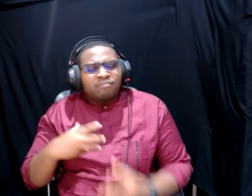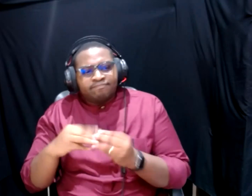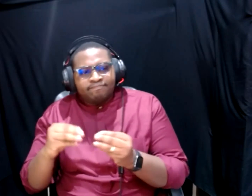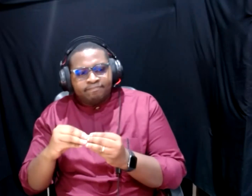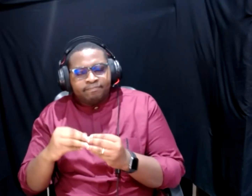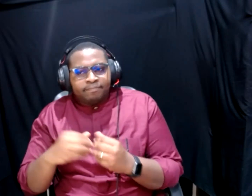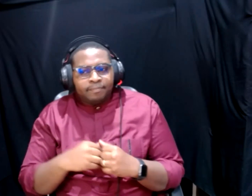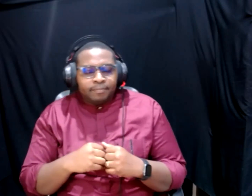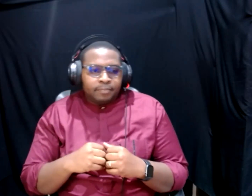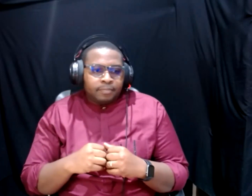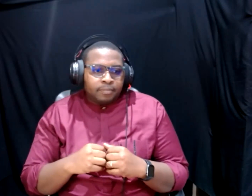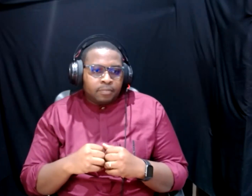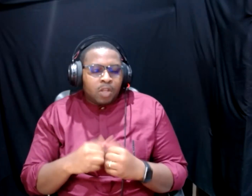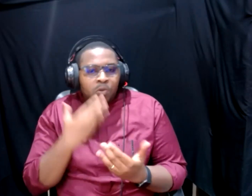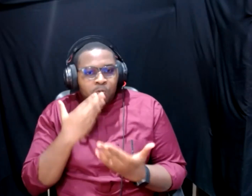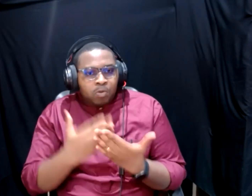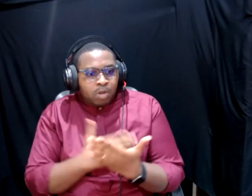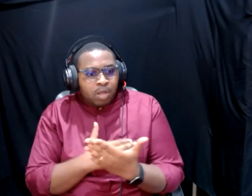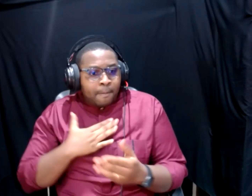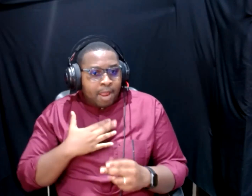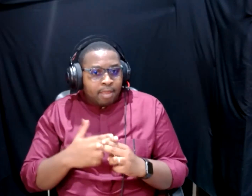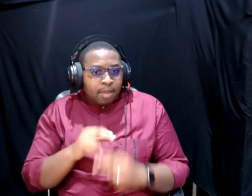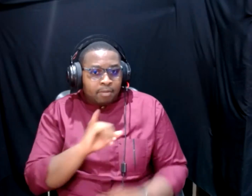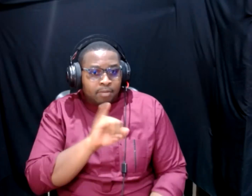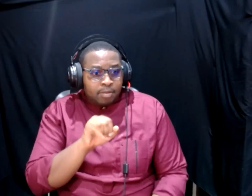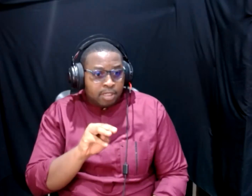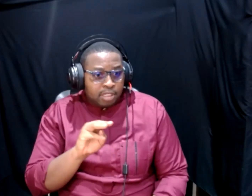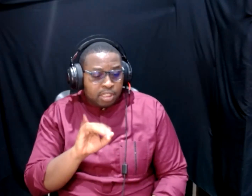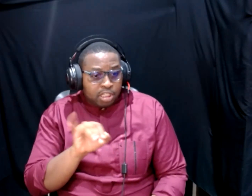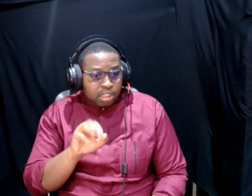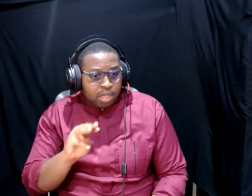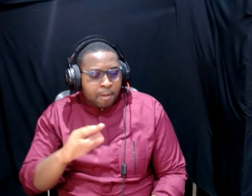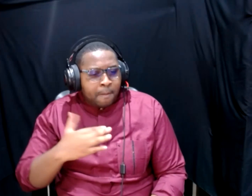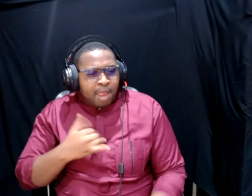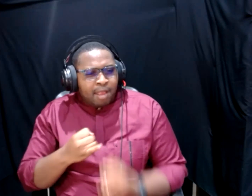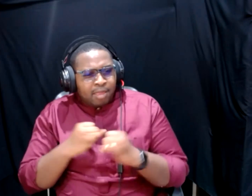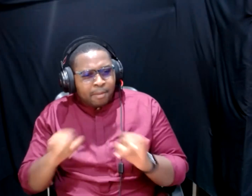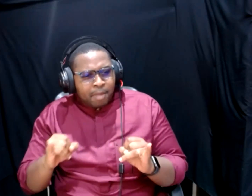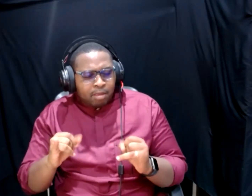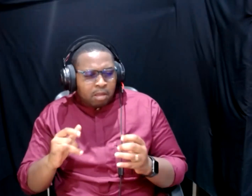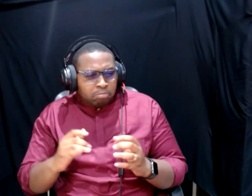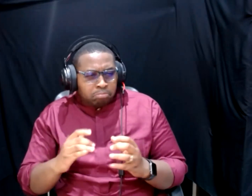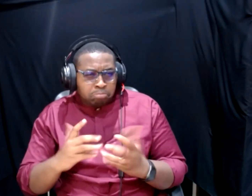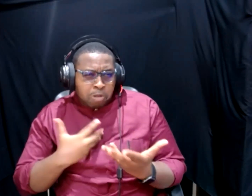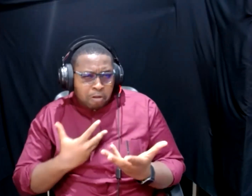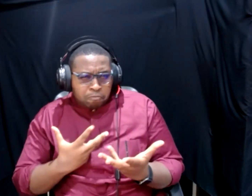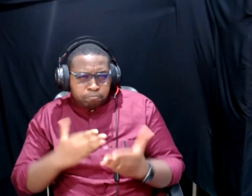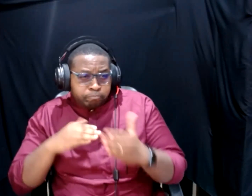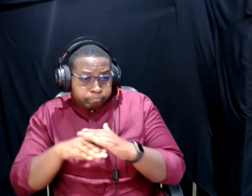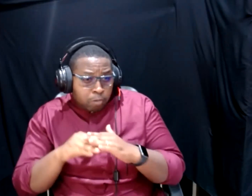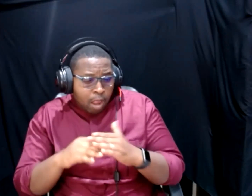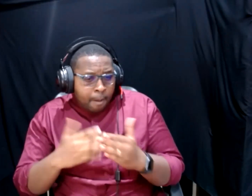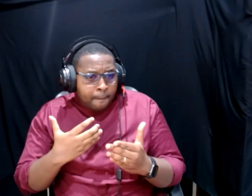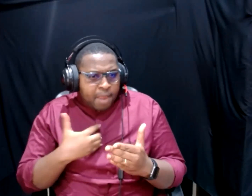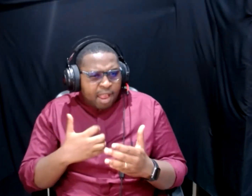you. Yeah, good morning. My name's Jim Fong. I'm an independent strategic consultant. I'm in private practice based in the Rogue Valley in Southern